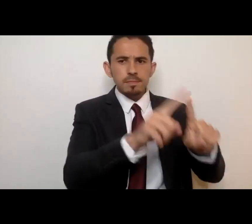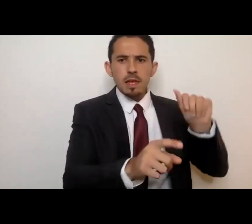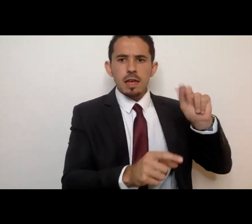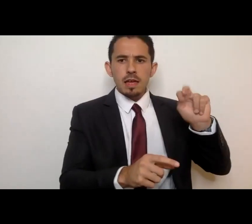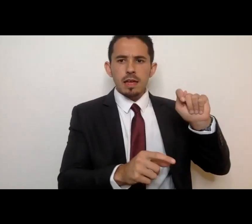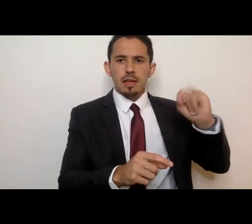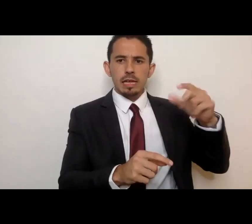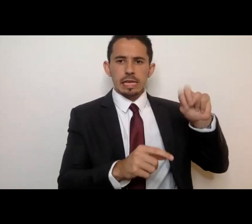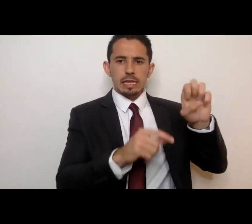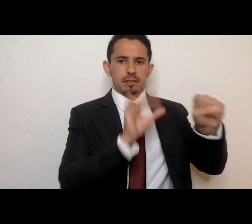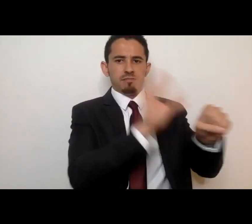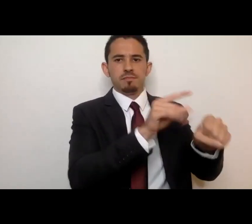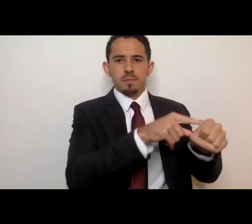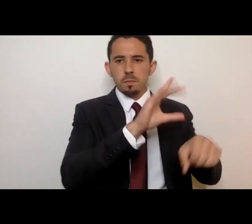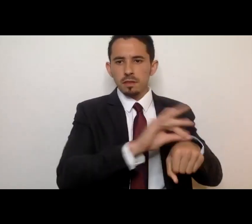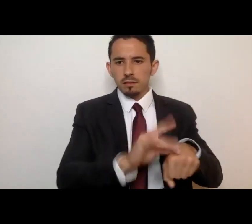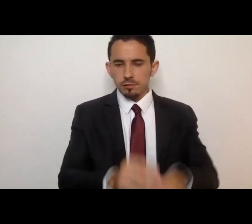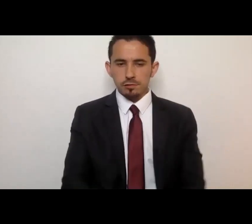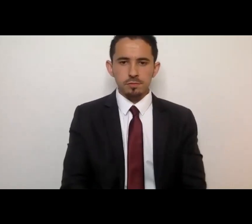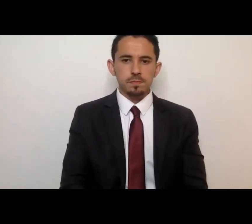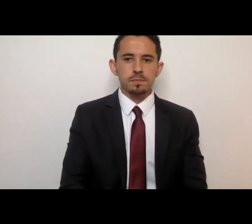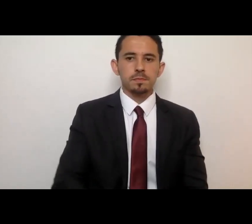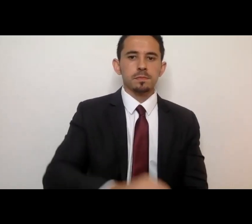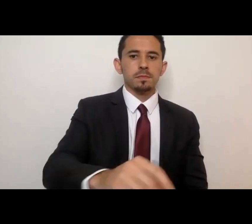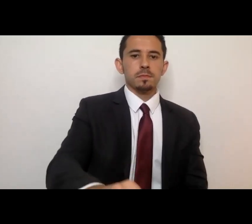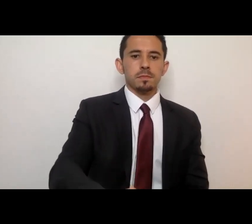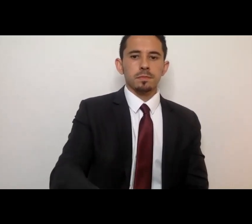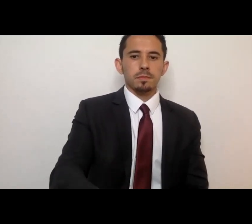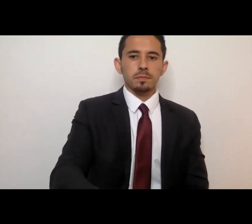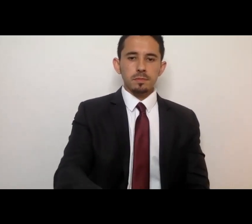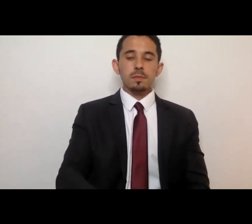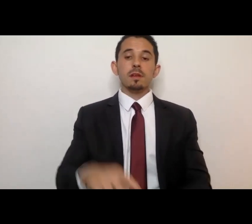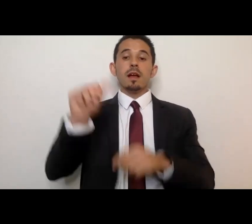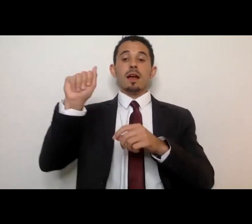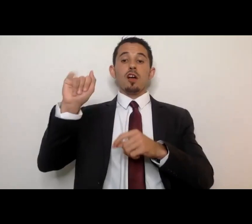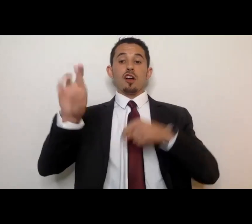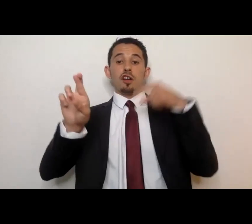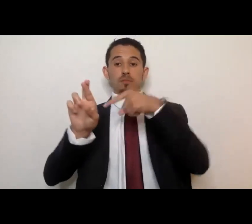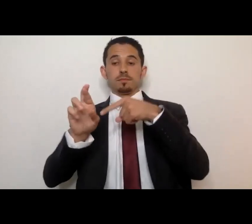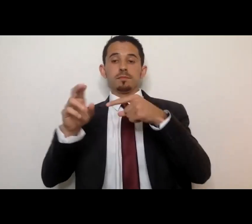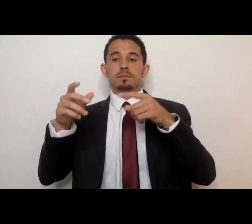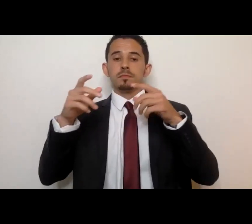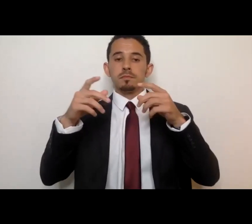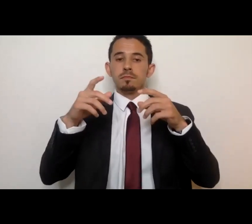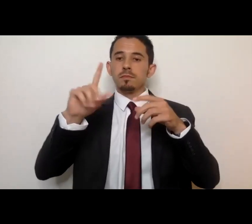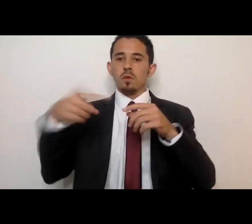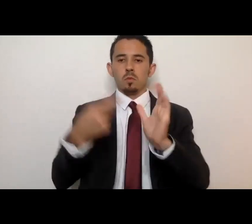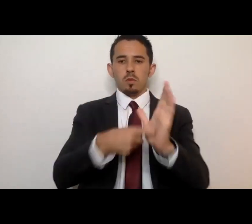And these antibodies are very specific to a particular antigen from a bacteria in this case.